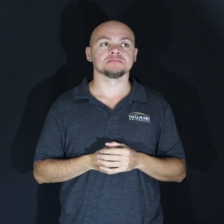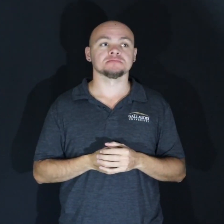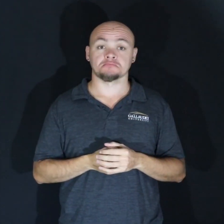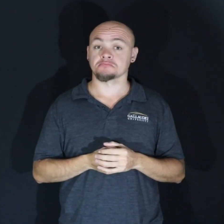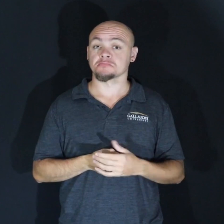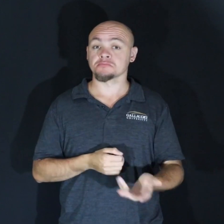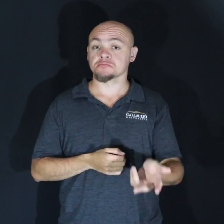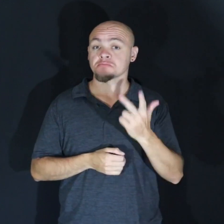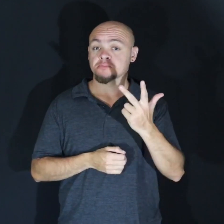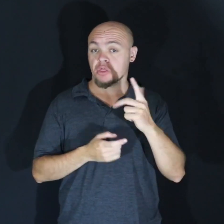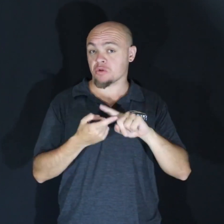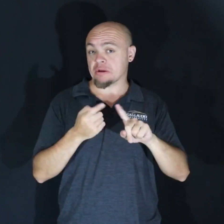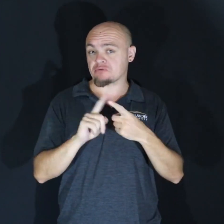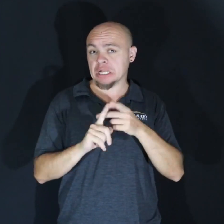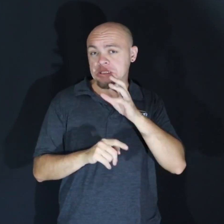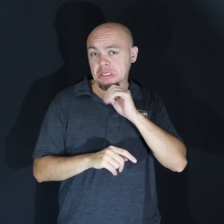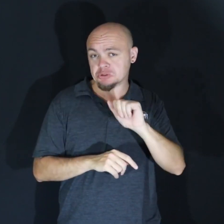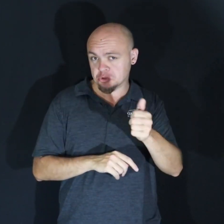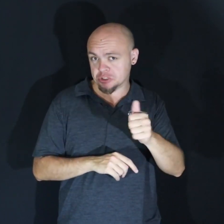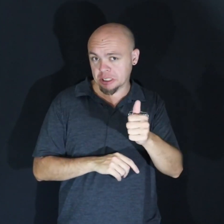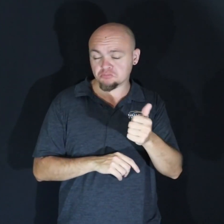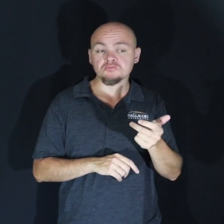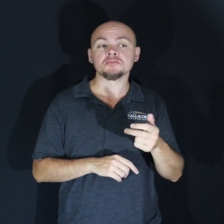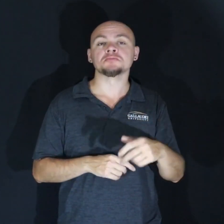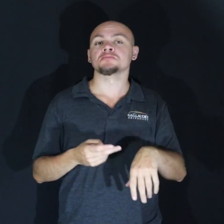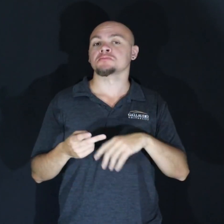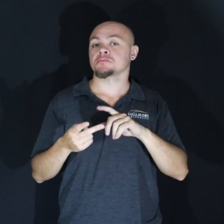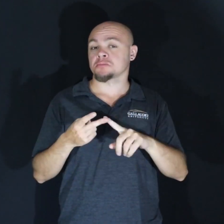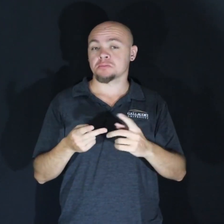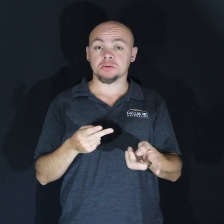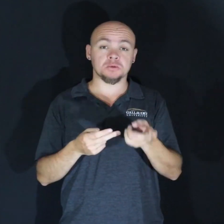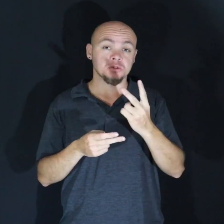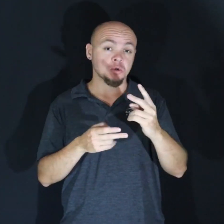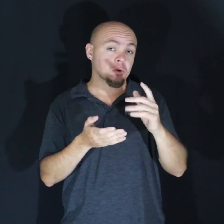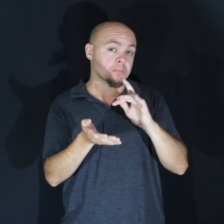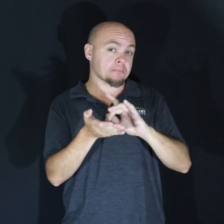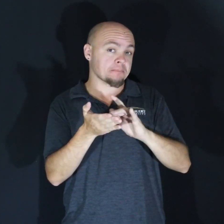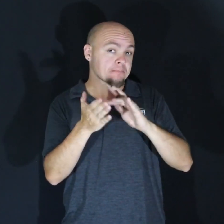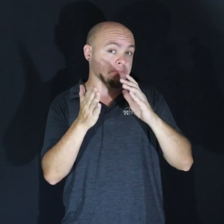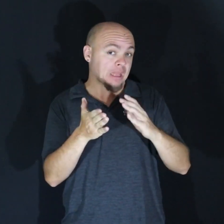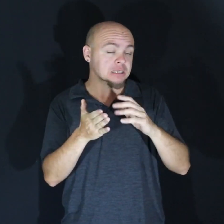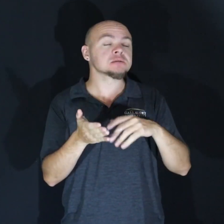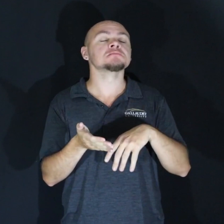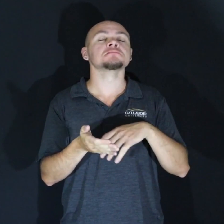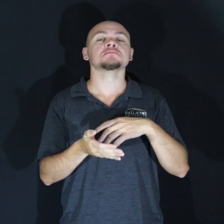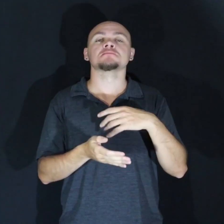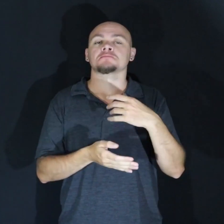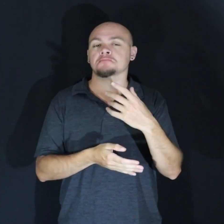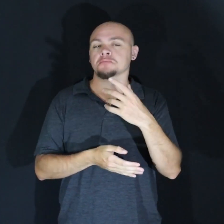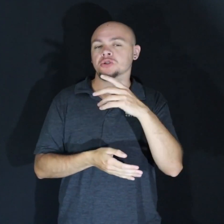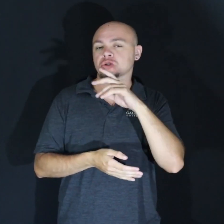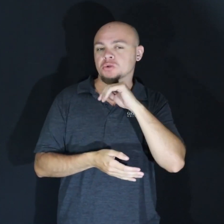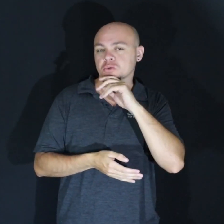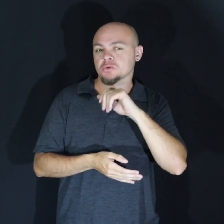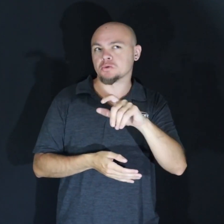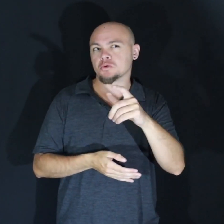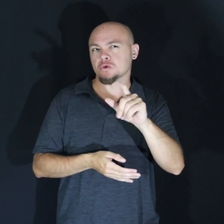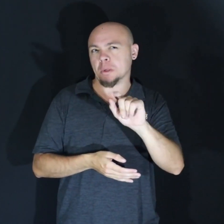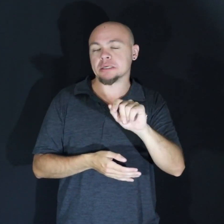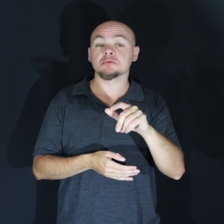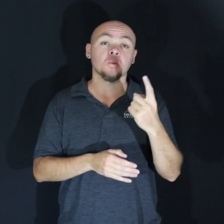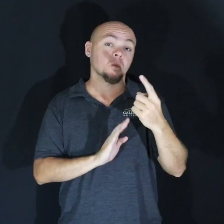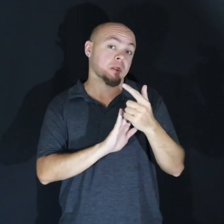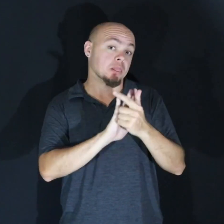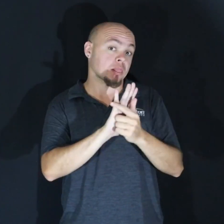3 friends who were 10 years old, 2 trainee medics who were in their mid-20s, a lawyer who came just because she